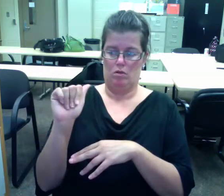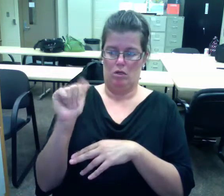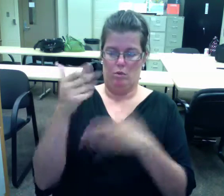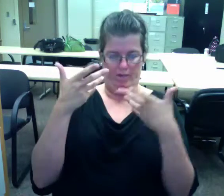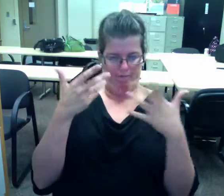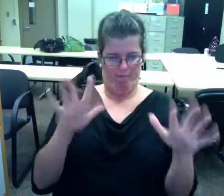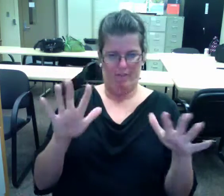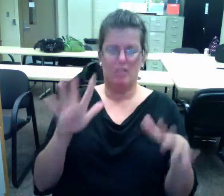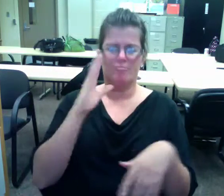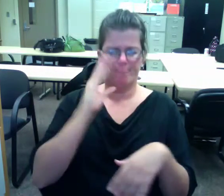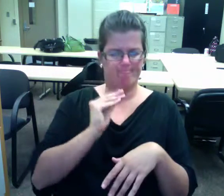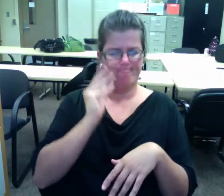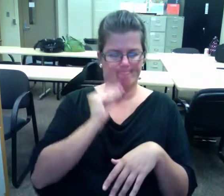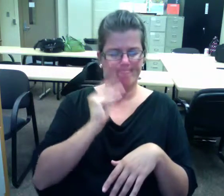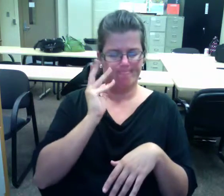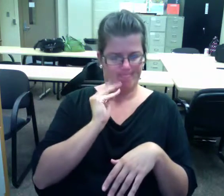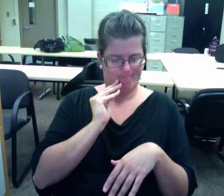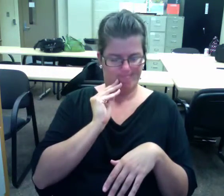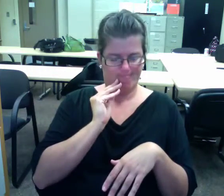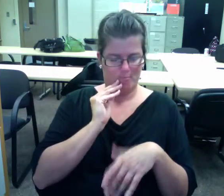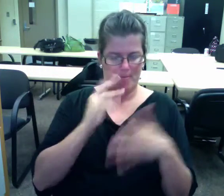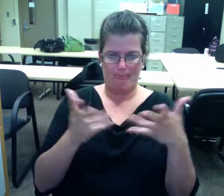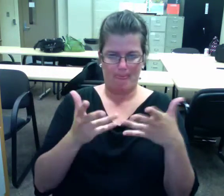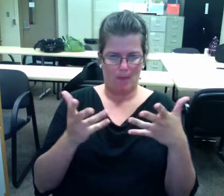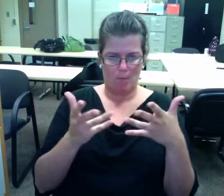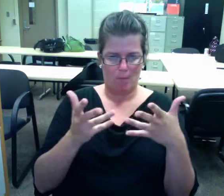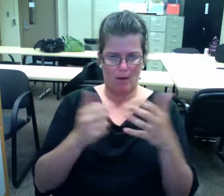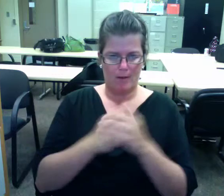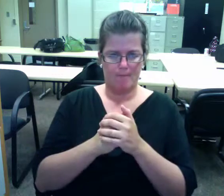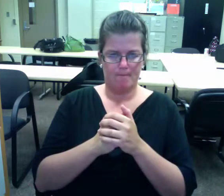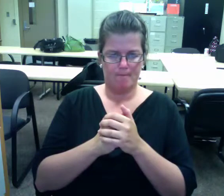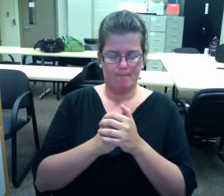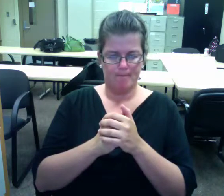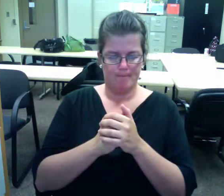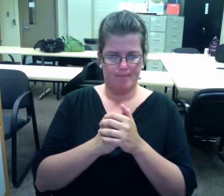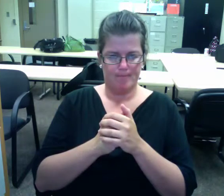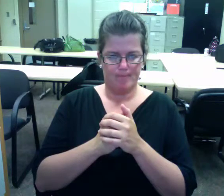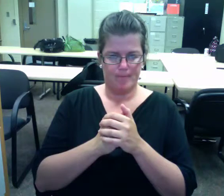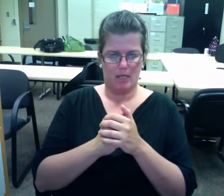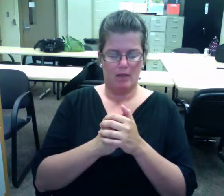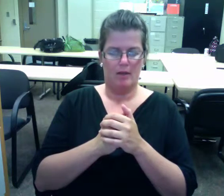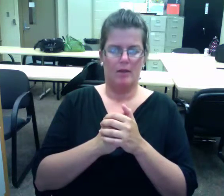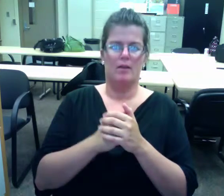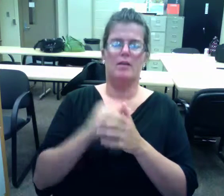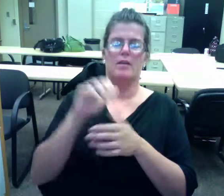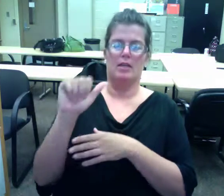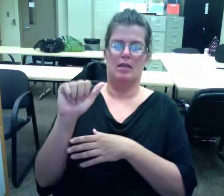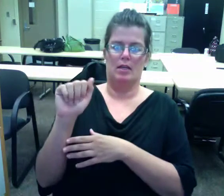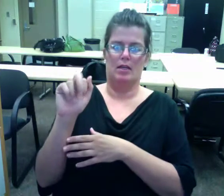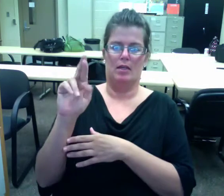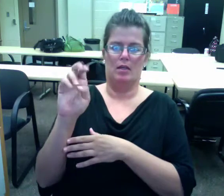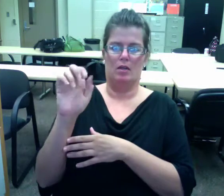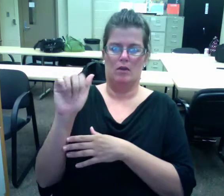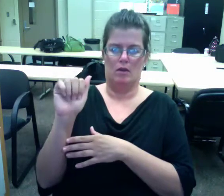already, which is the one to find the area of a rectangle or